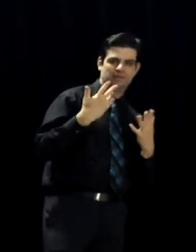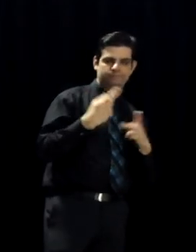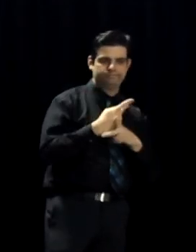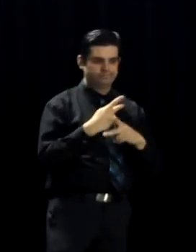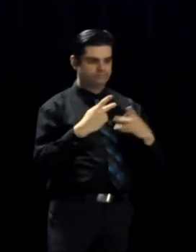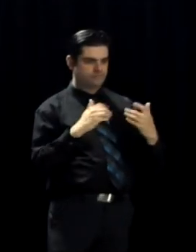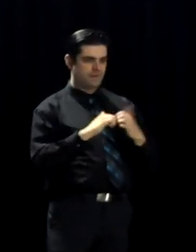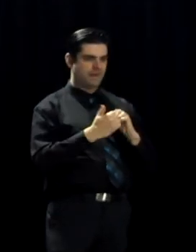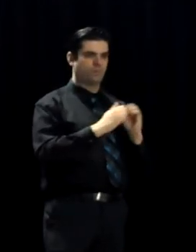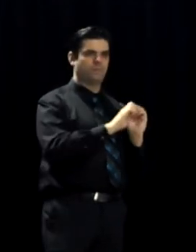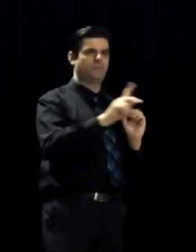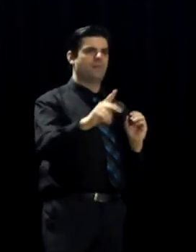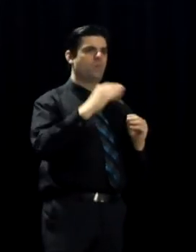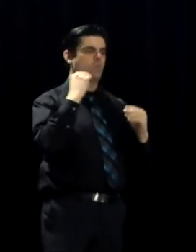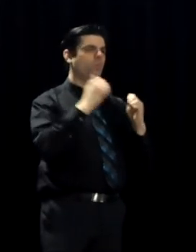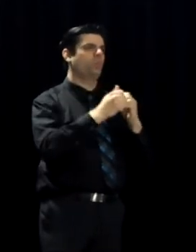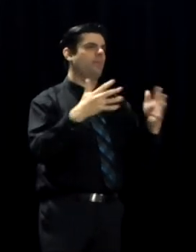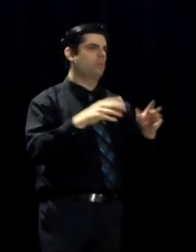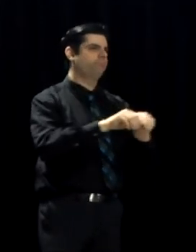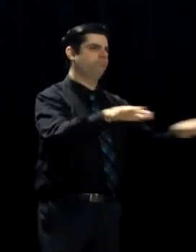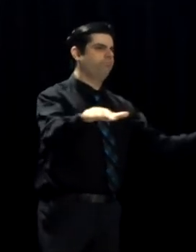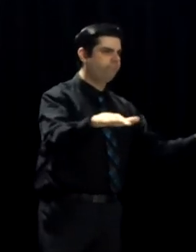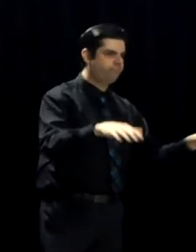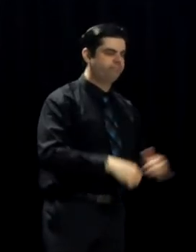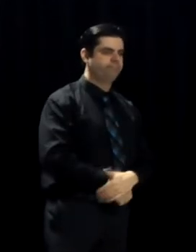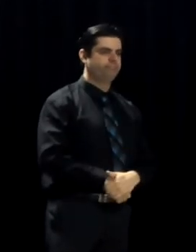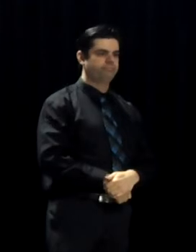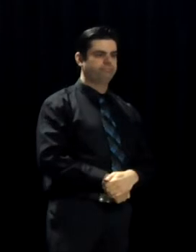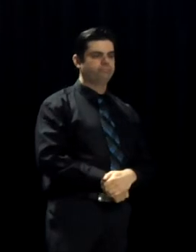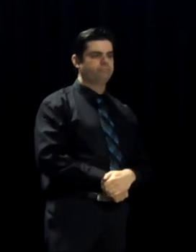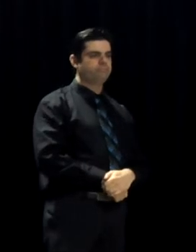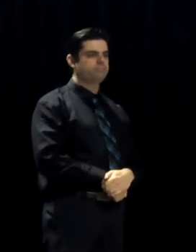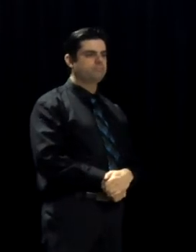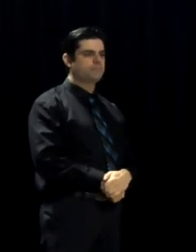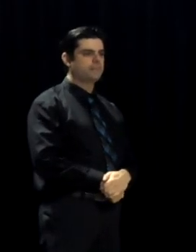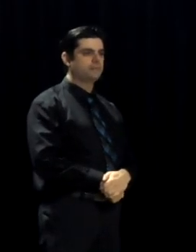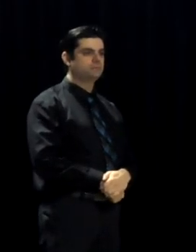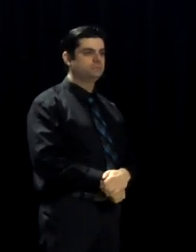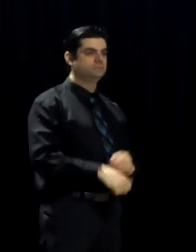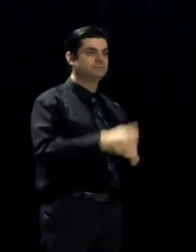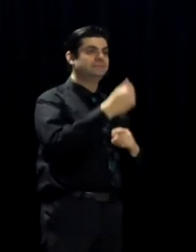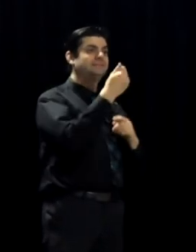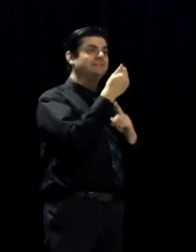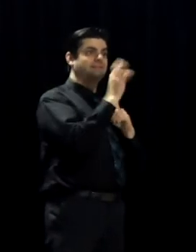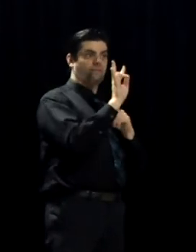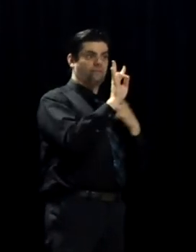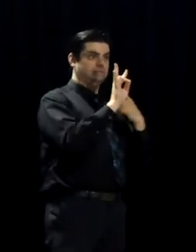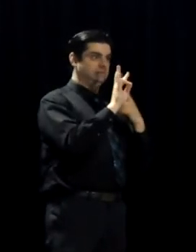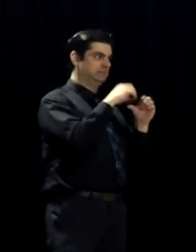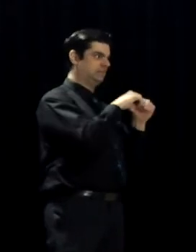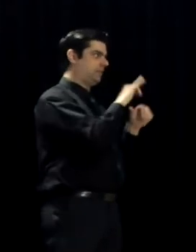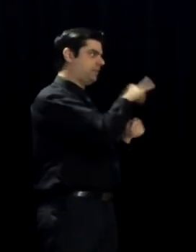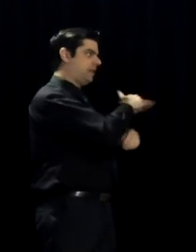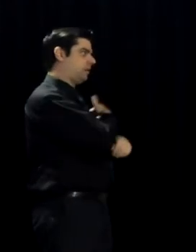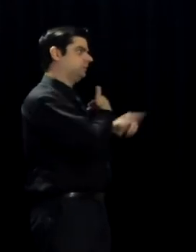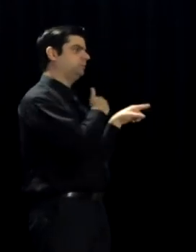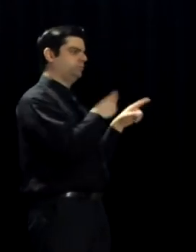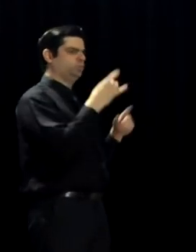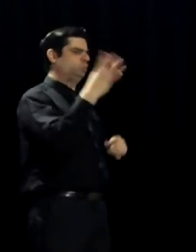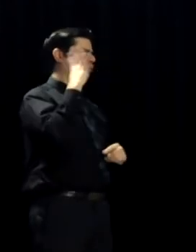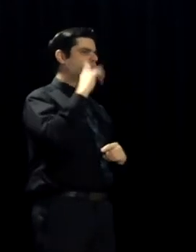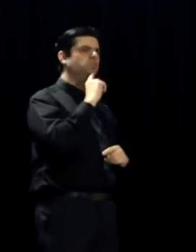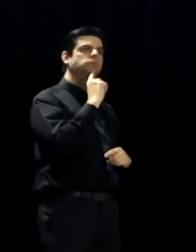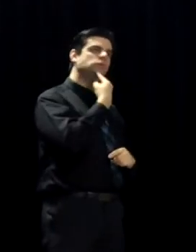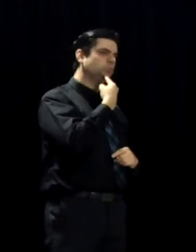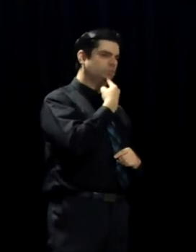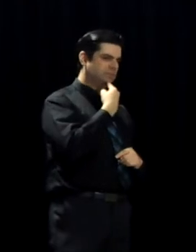that's important. We have 17 individuals who are in critical condition. This is down 3 from yesterday. And